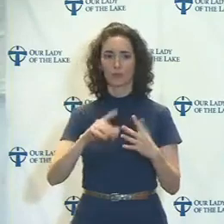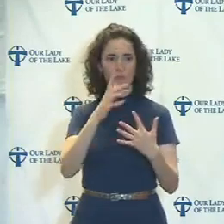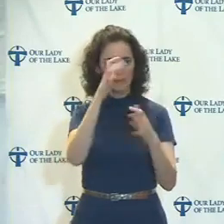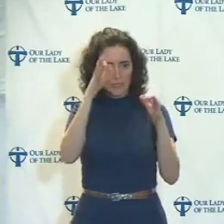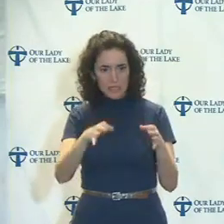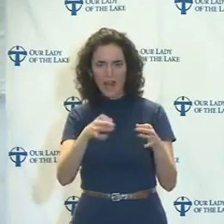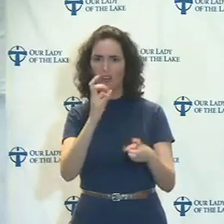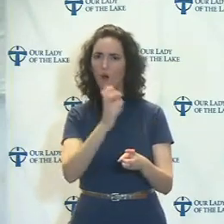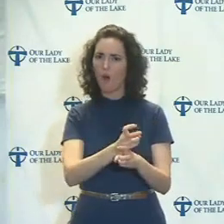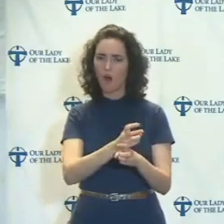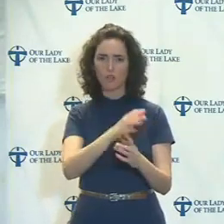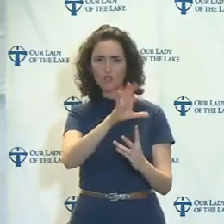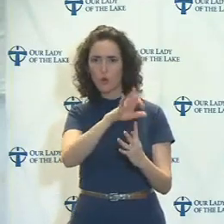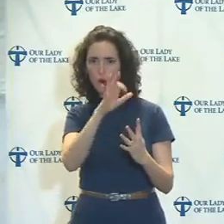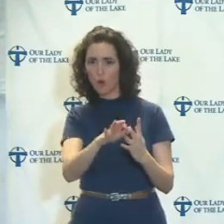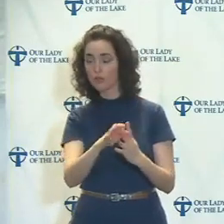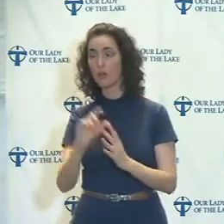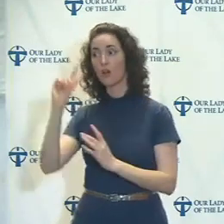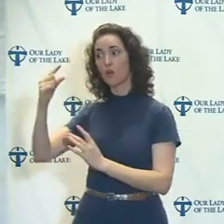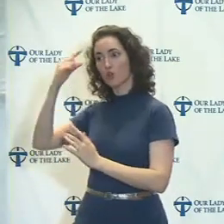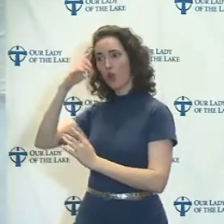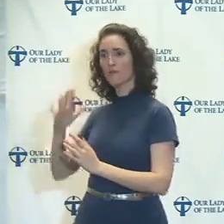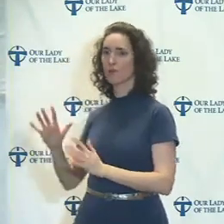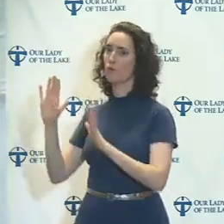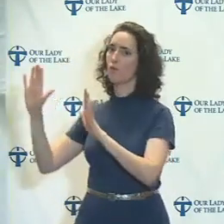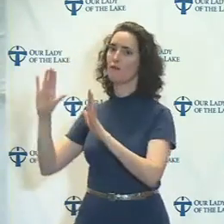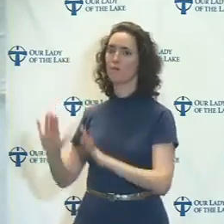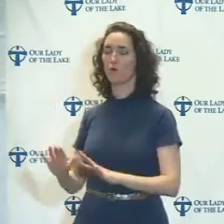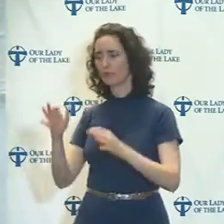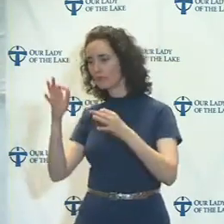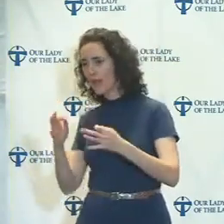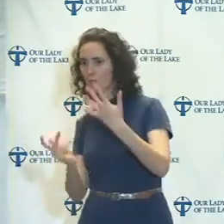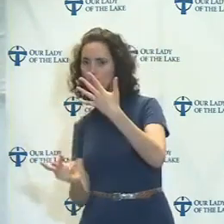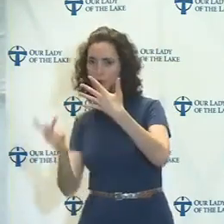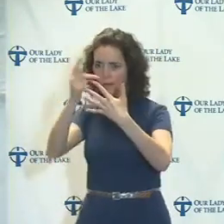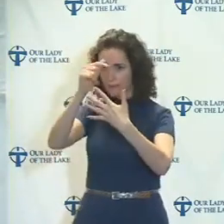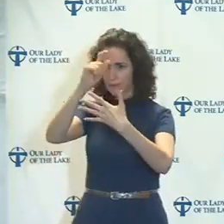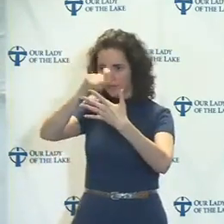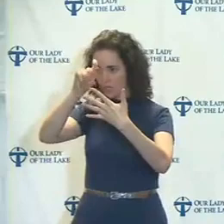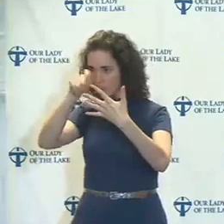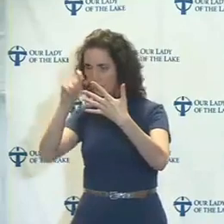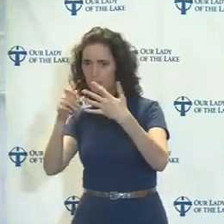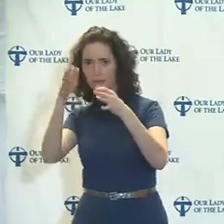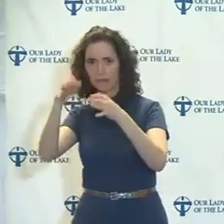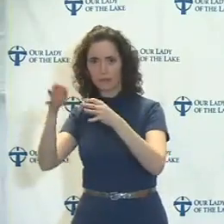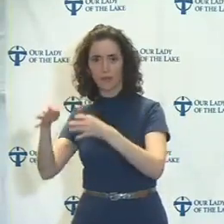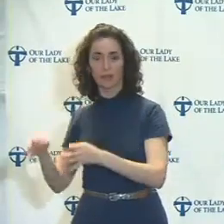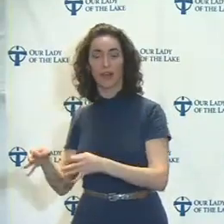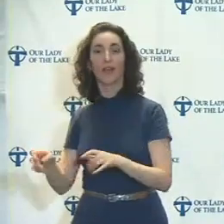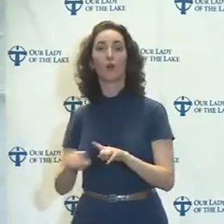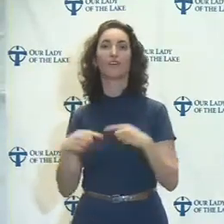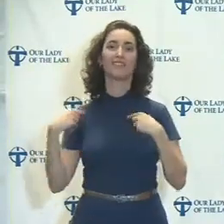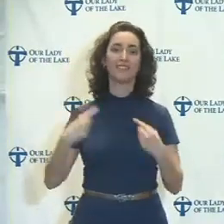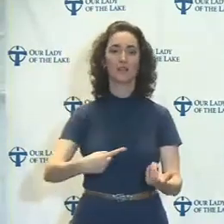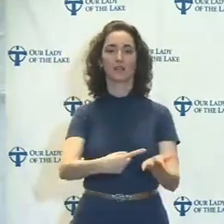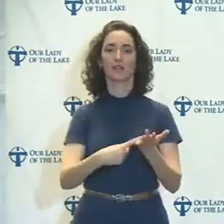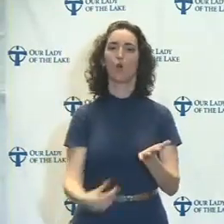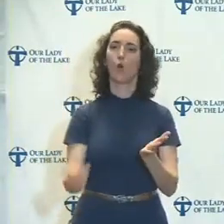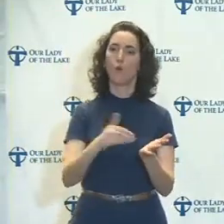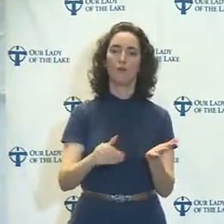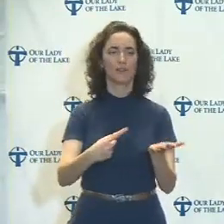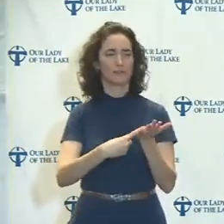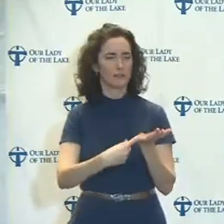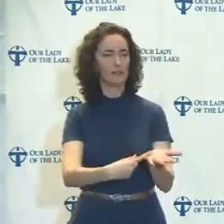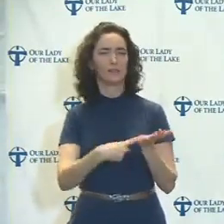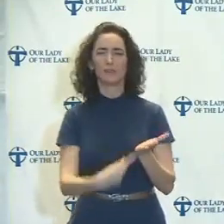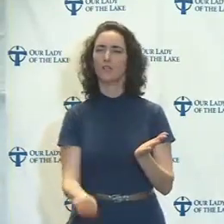has done a phenomenal job in determining priorities. And in our numerous conversations about this issue, there was no